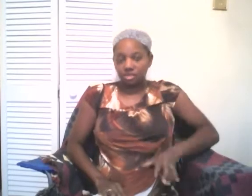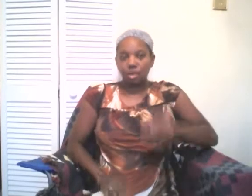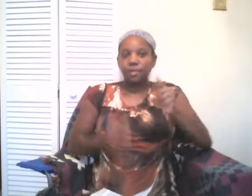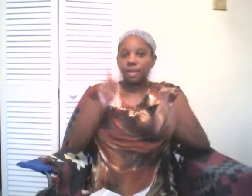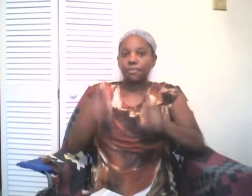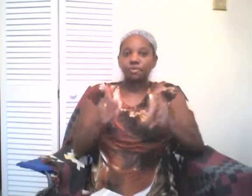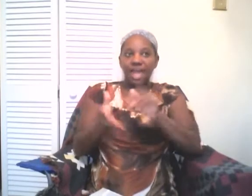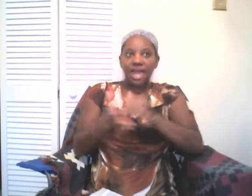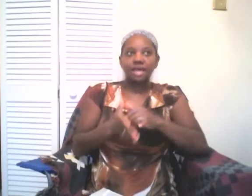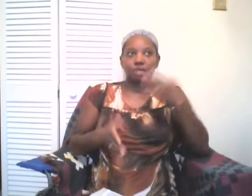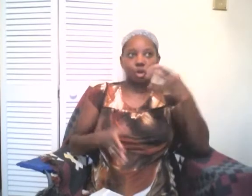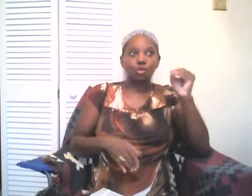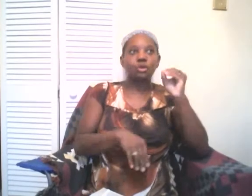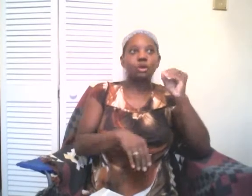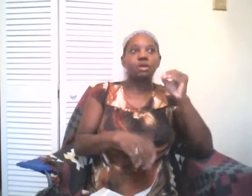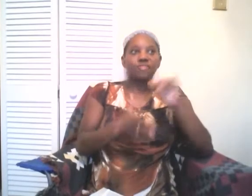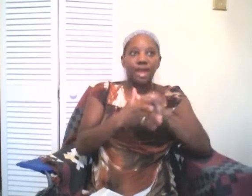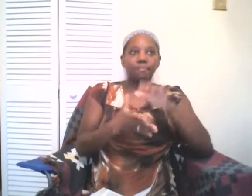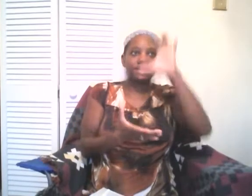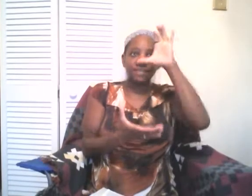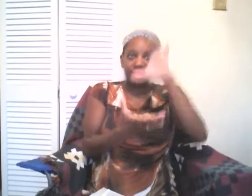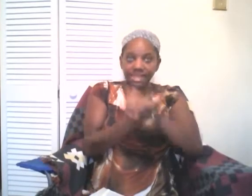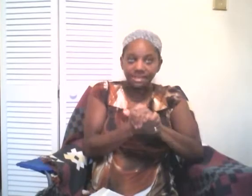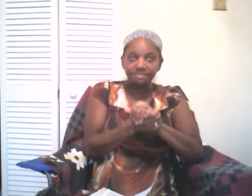Christians are people that believe